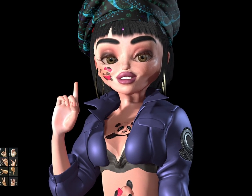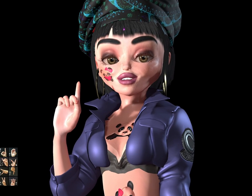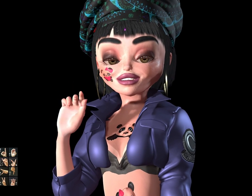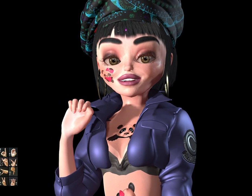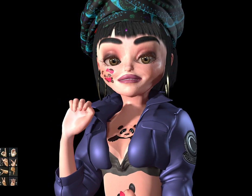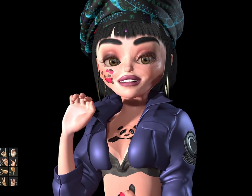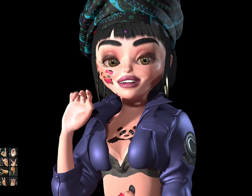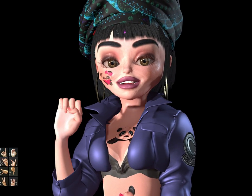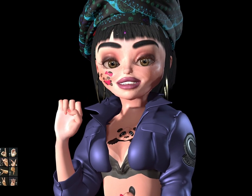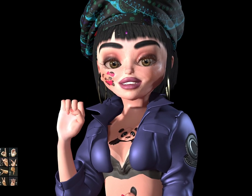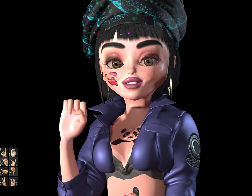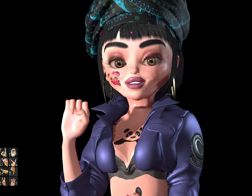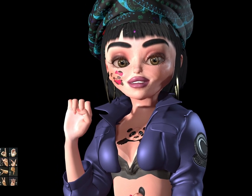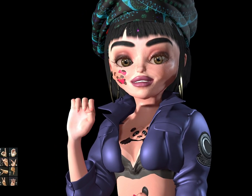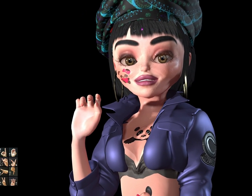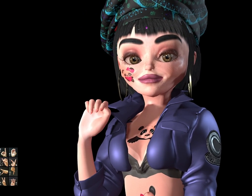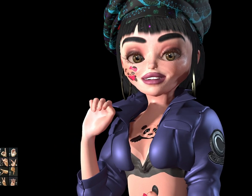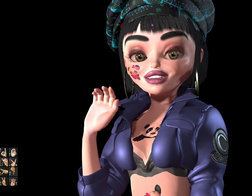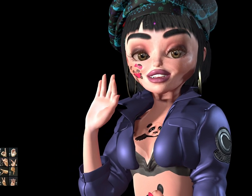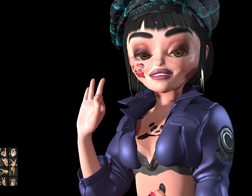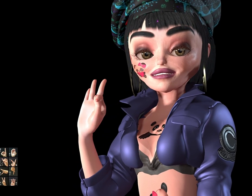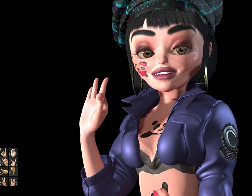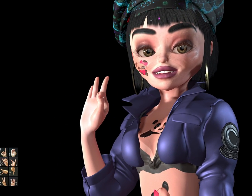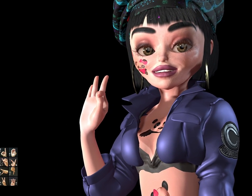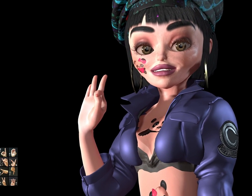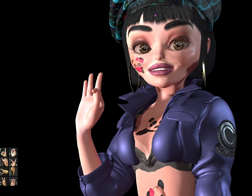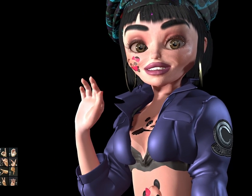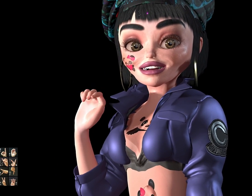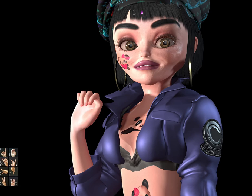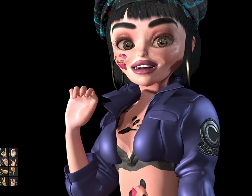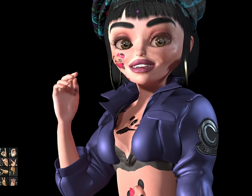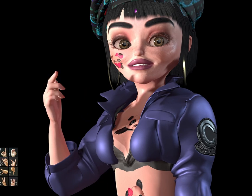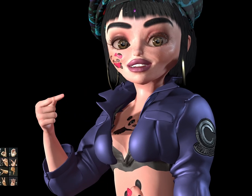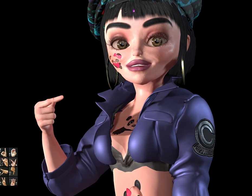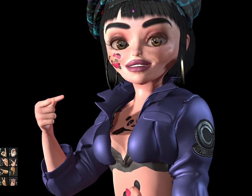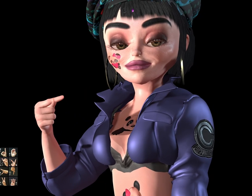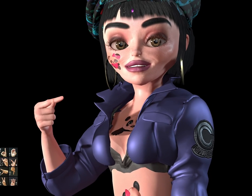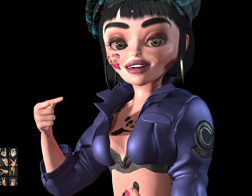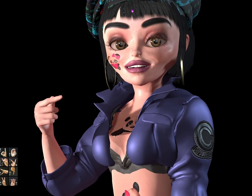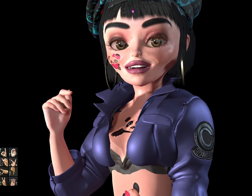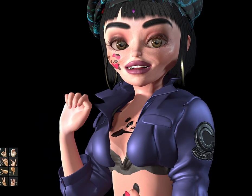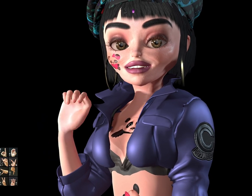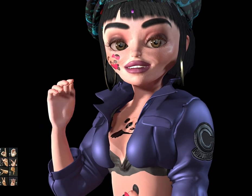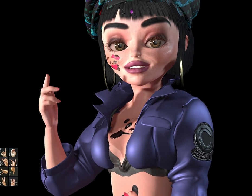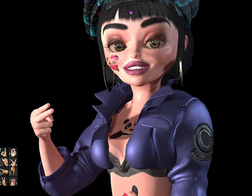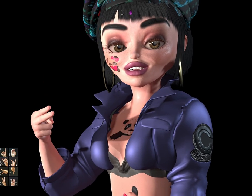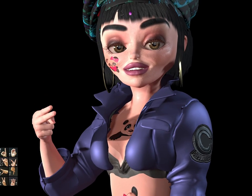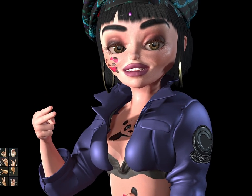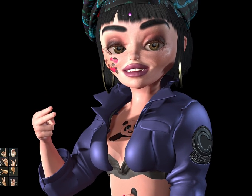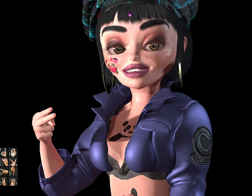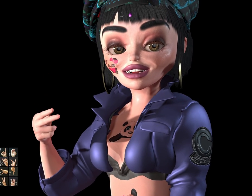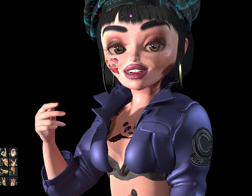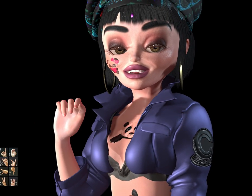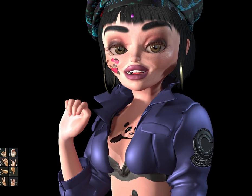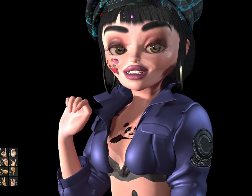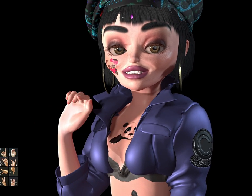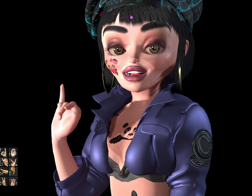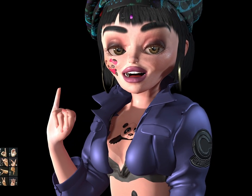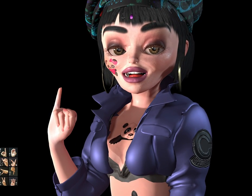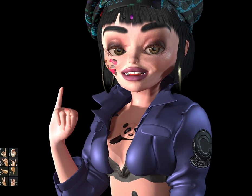sure you have other things to do. My creator Fun says thanks for dropping by, and that I was created in character creator and